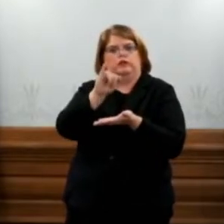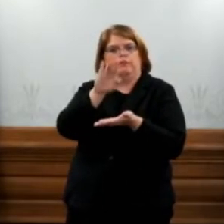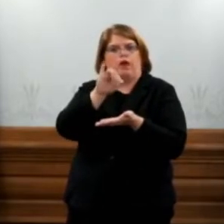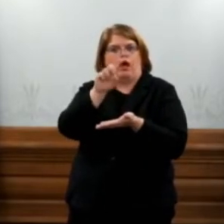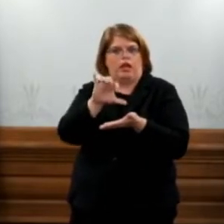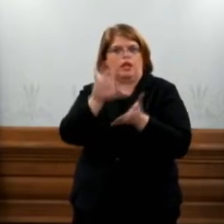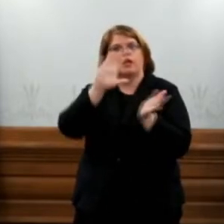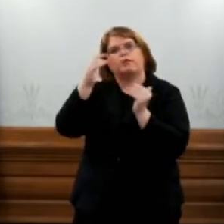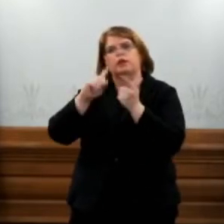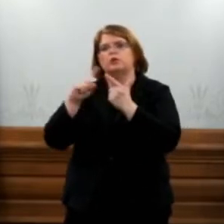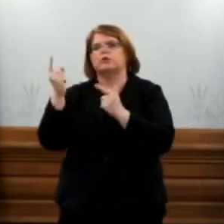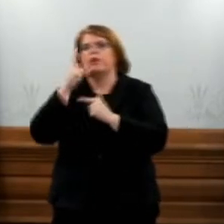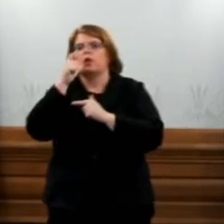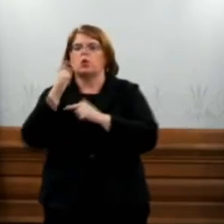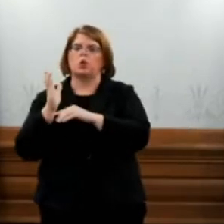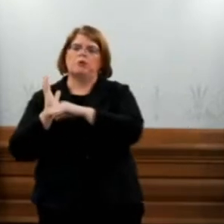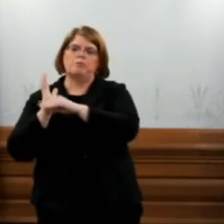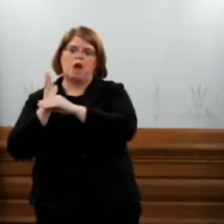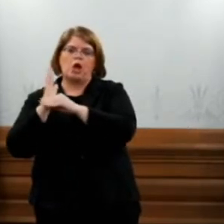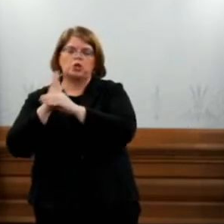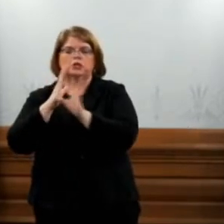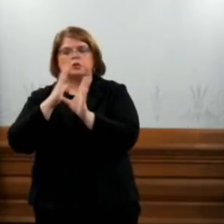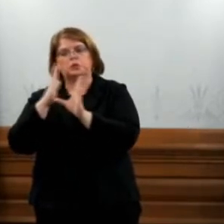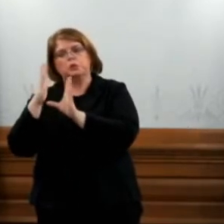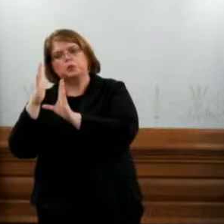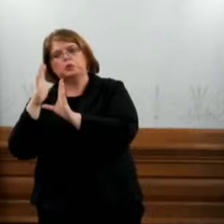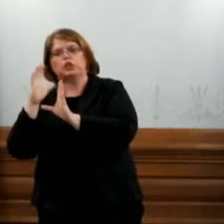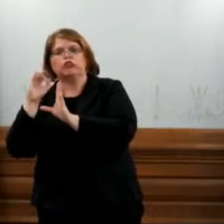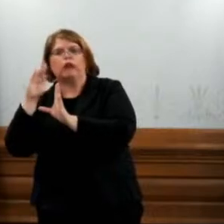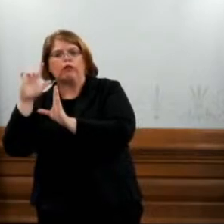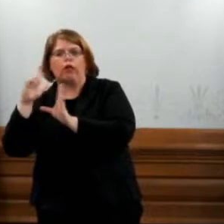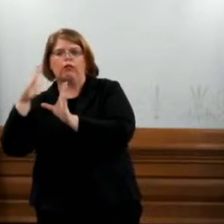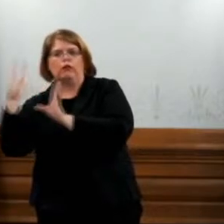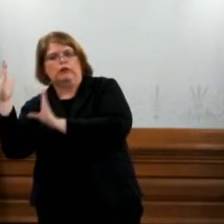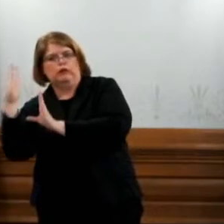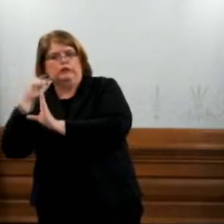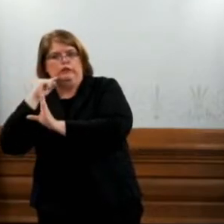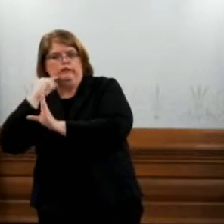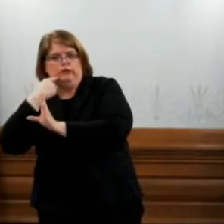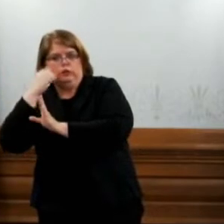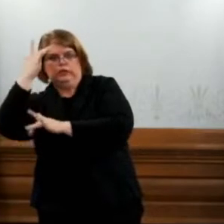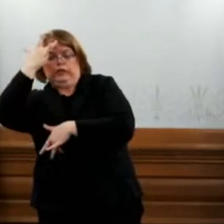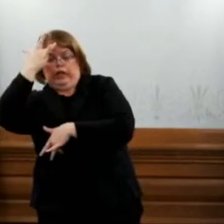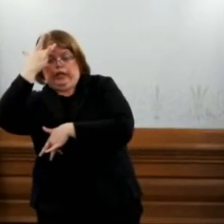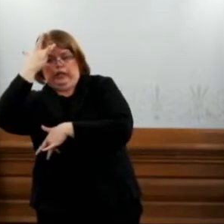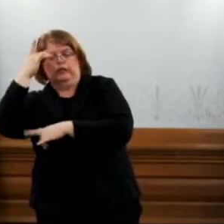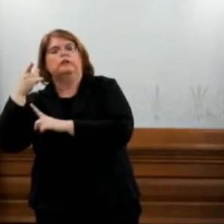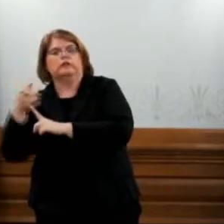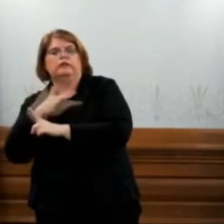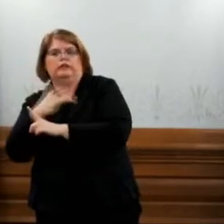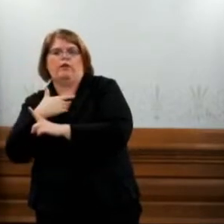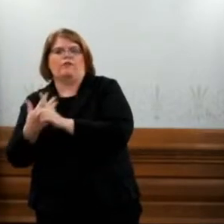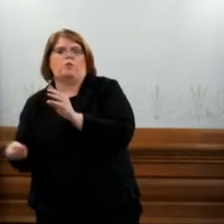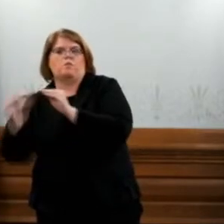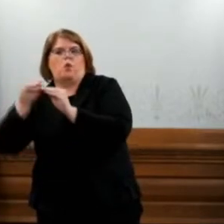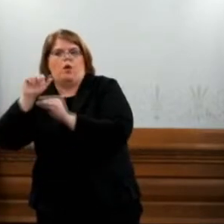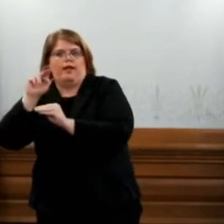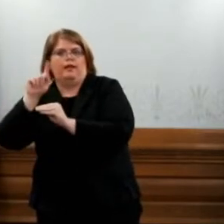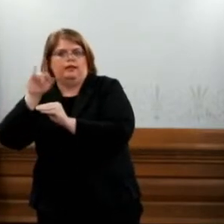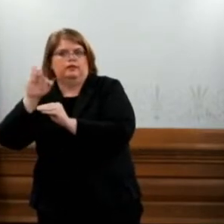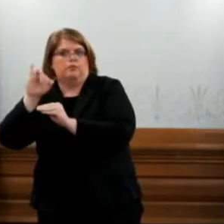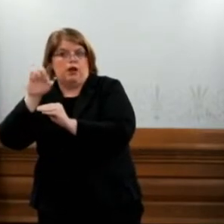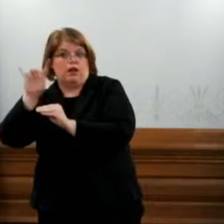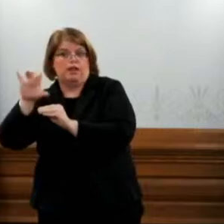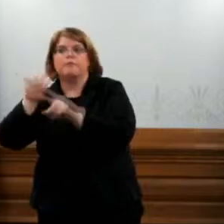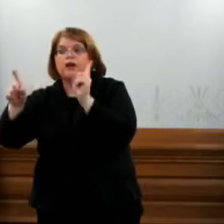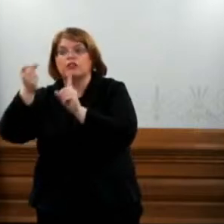moderate or critical illness or severe illness. And so, but to fully understand how much antibody you have to